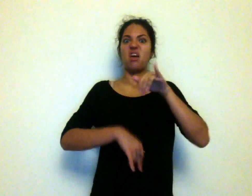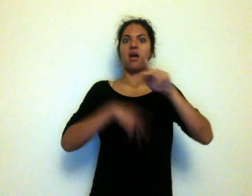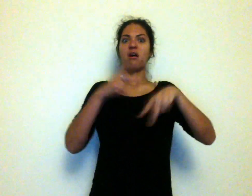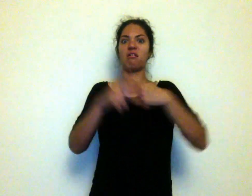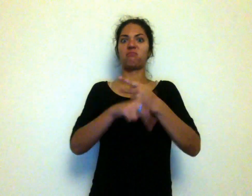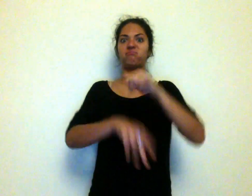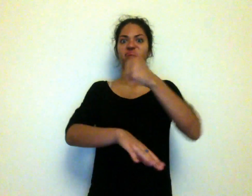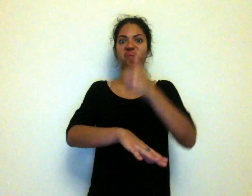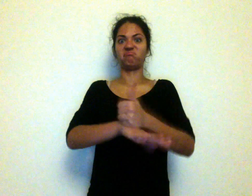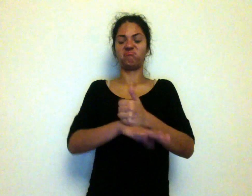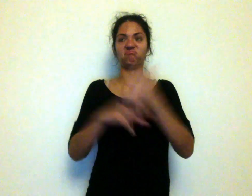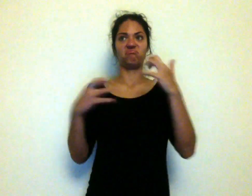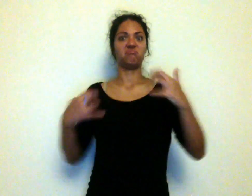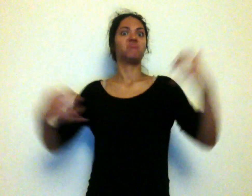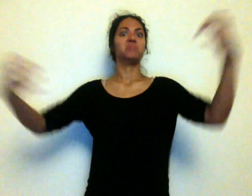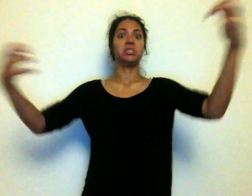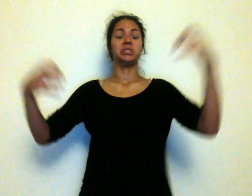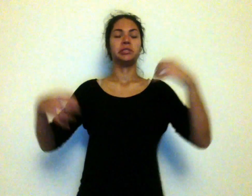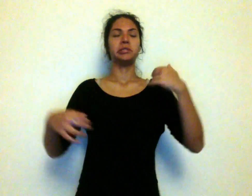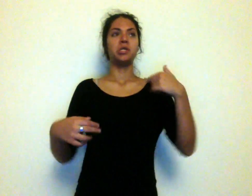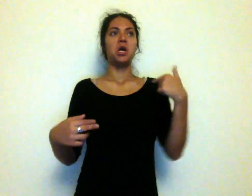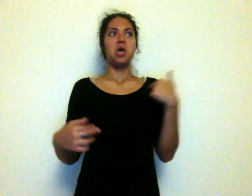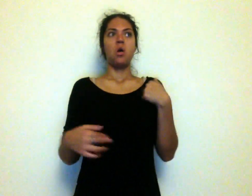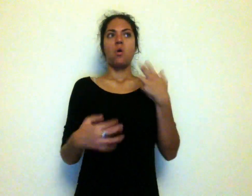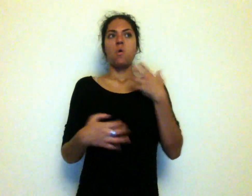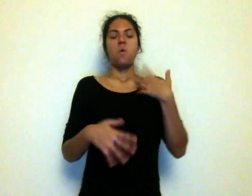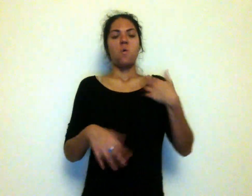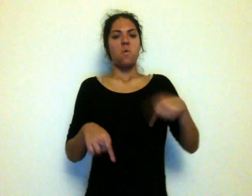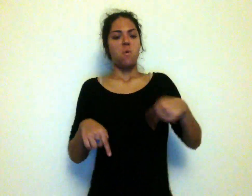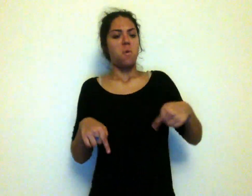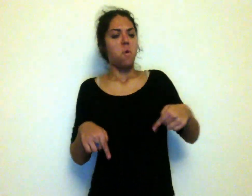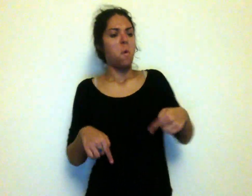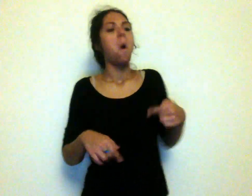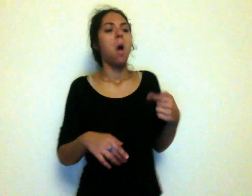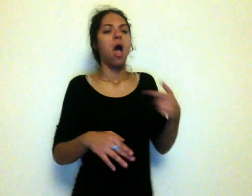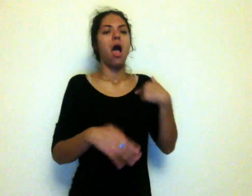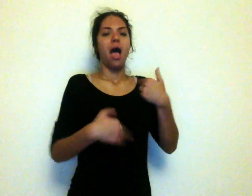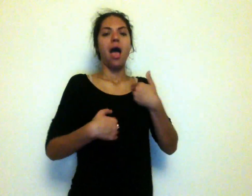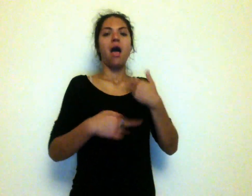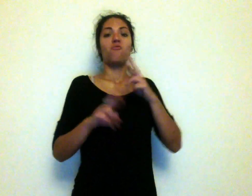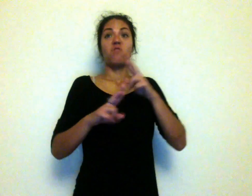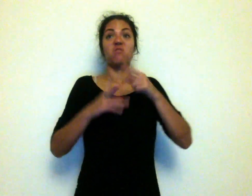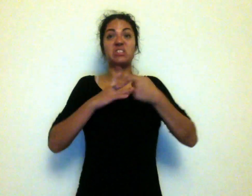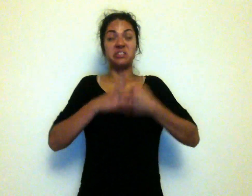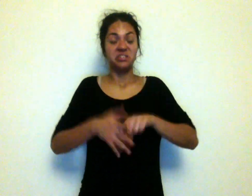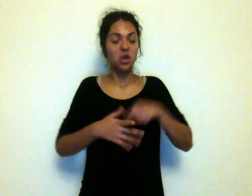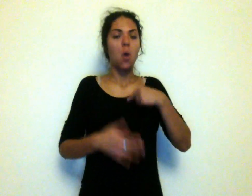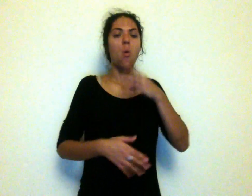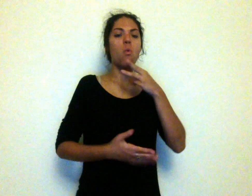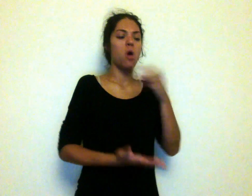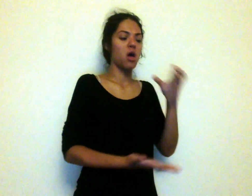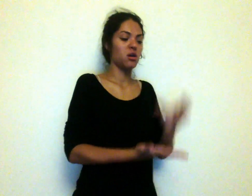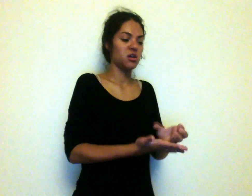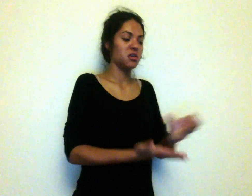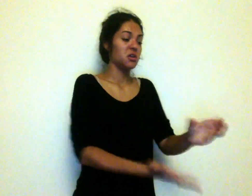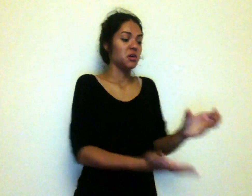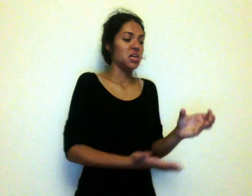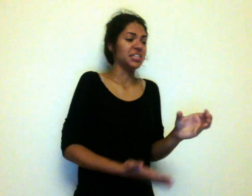remember. And I remember when I was sitting at that table about to begin my presentation, I lifted my glass of water to take a drink, and my